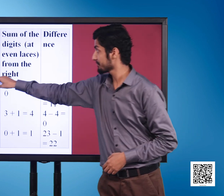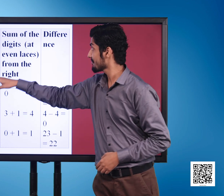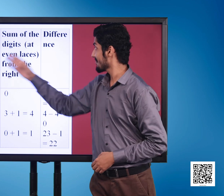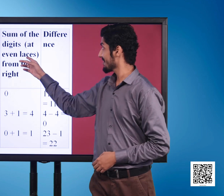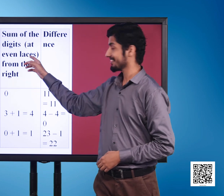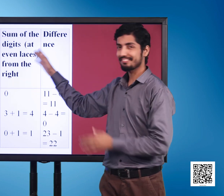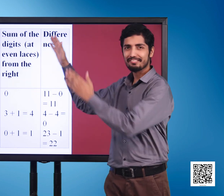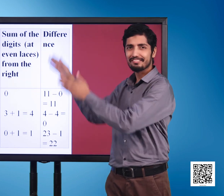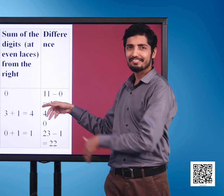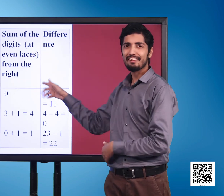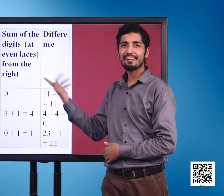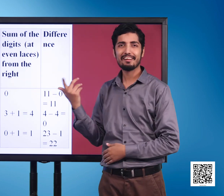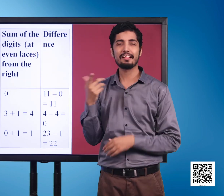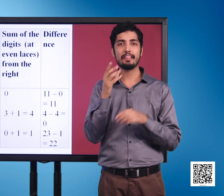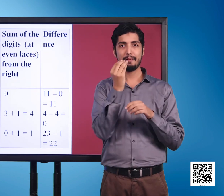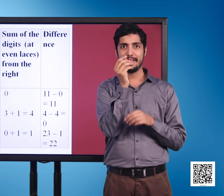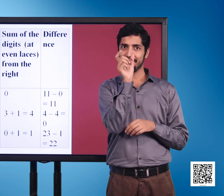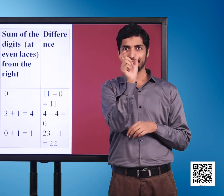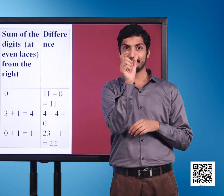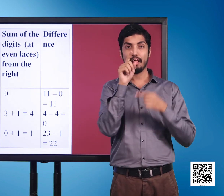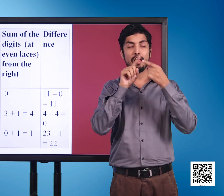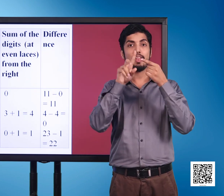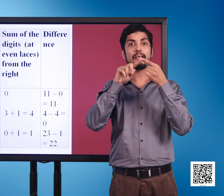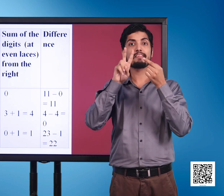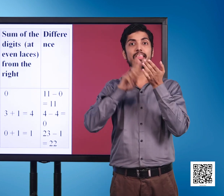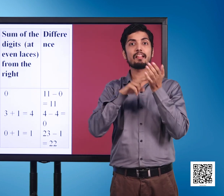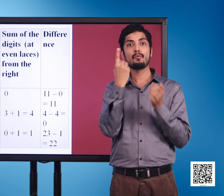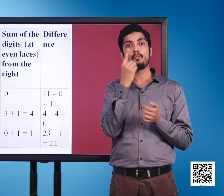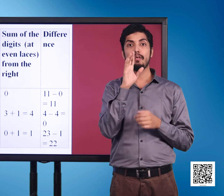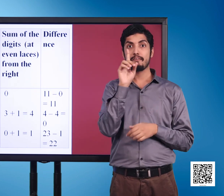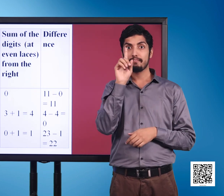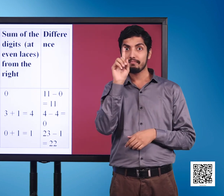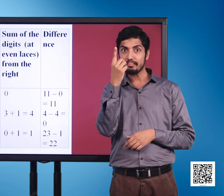Column 3 says sum of the digits at even places from the right.